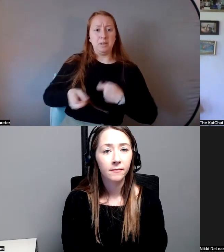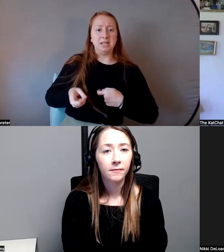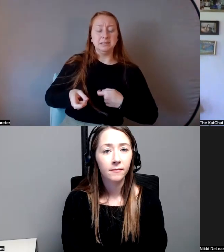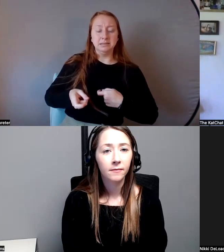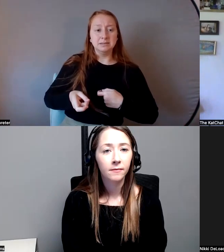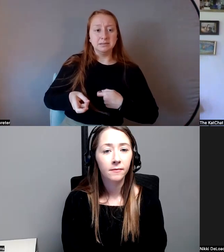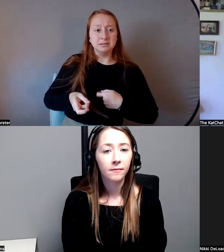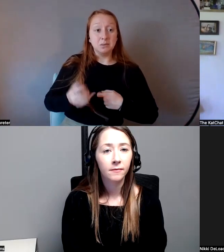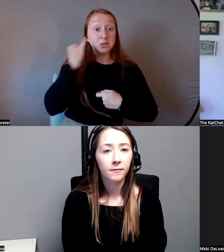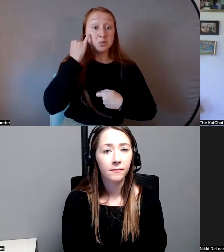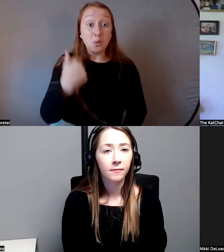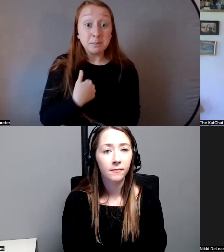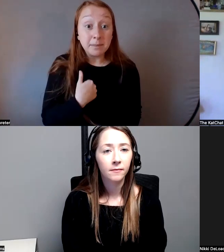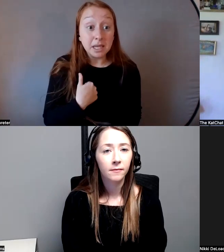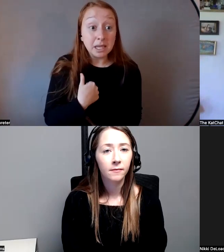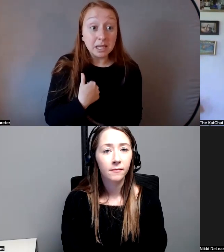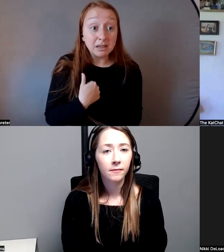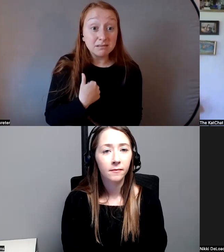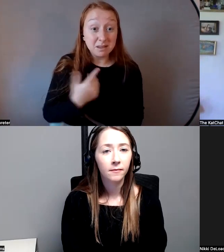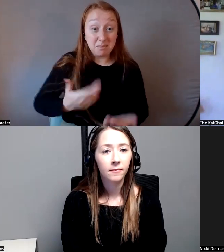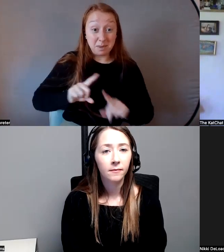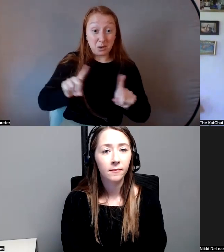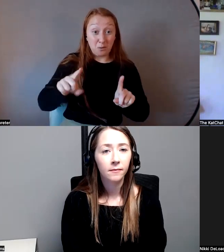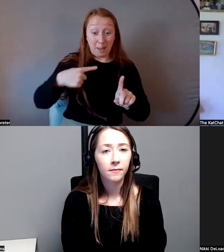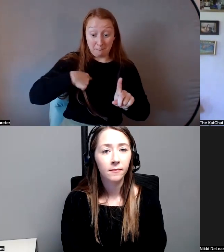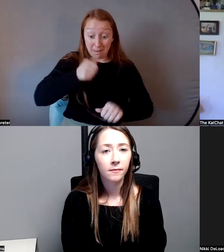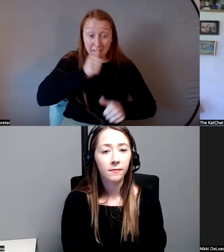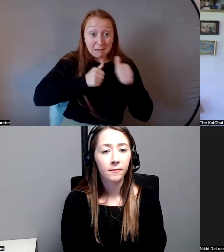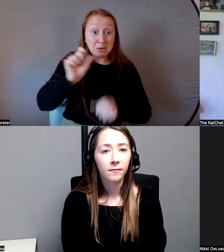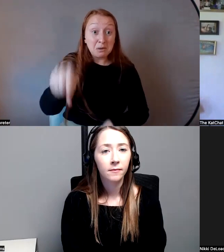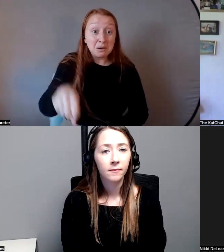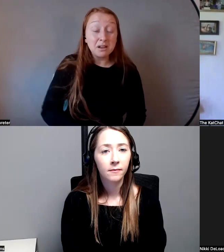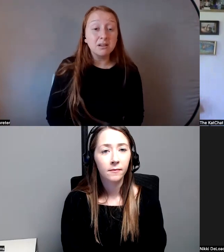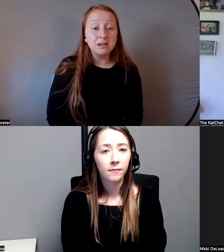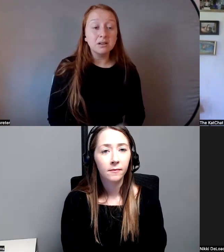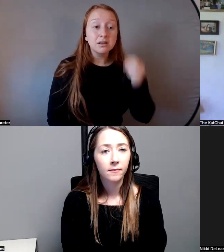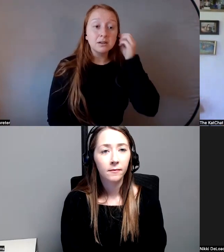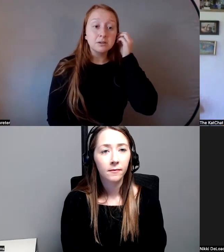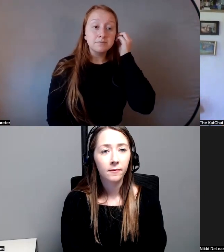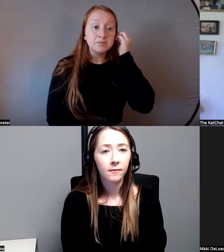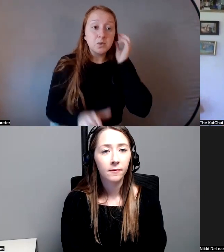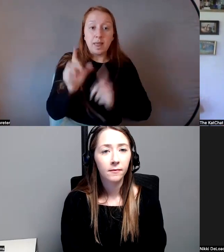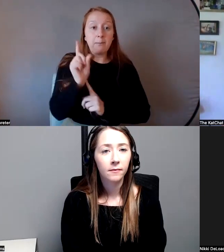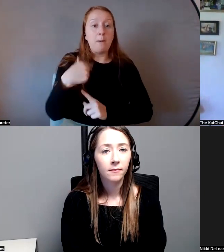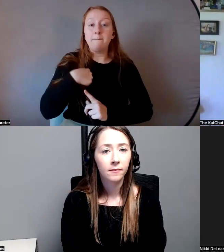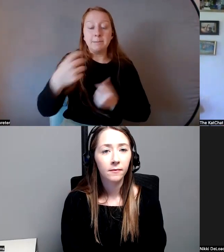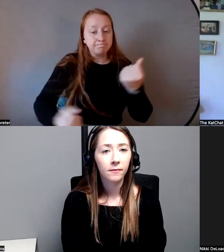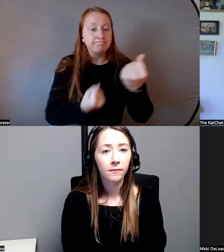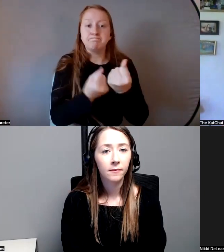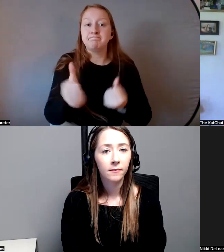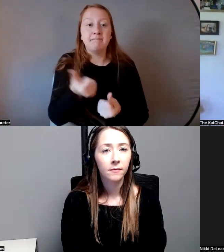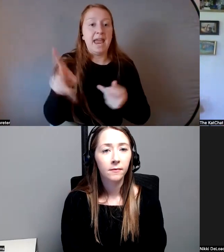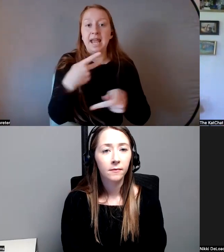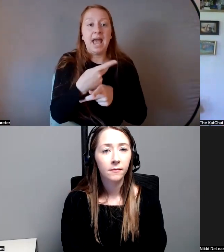was me, would things be different? So that moment I don't advocate it, but any kind of